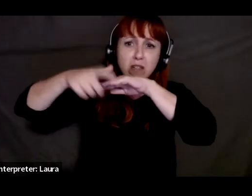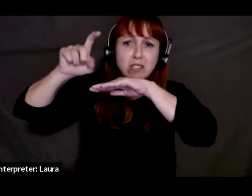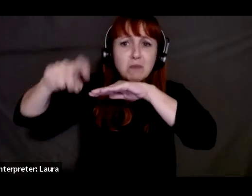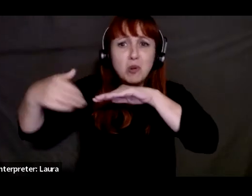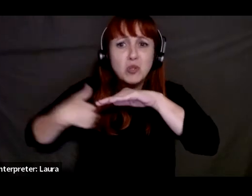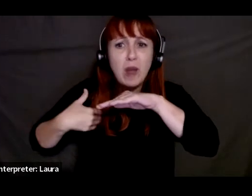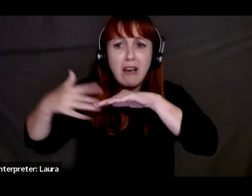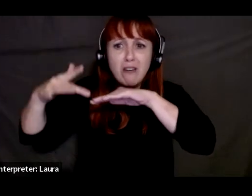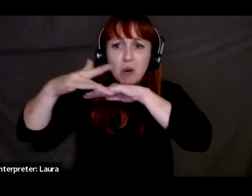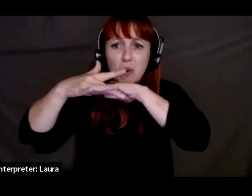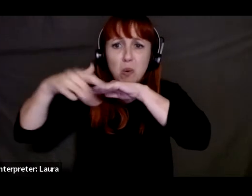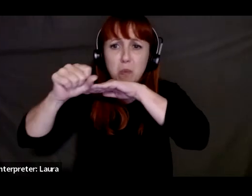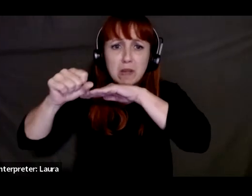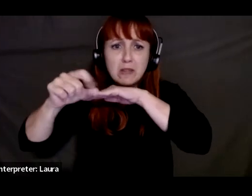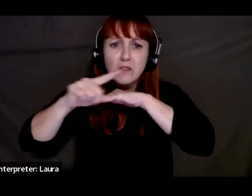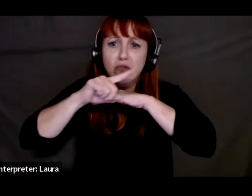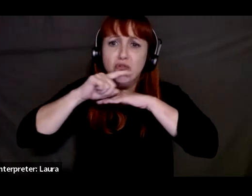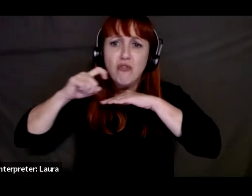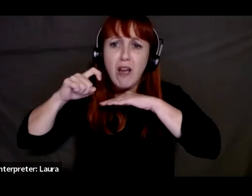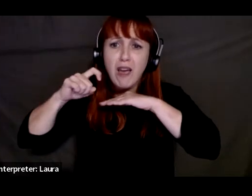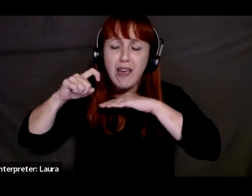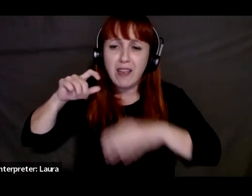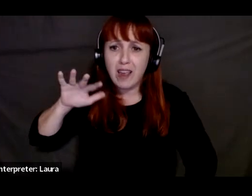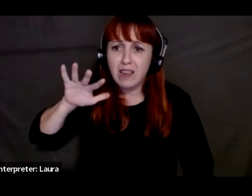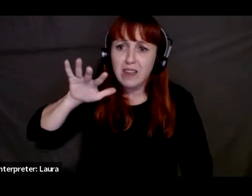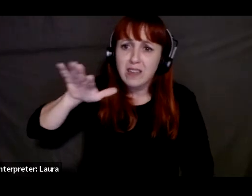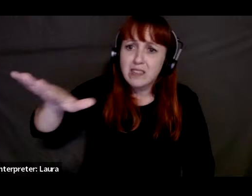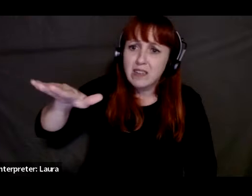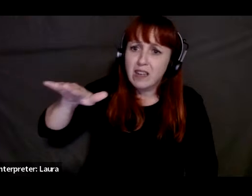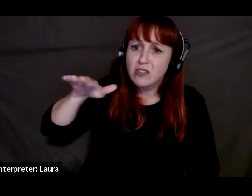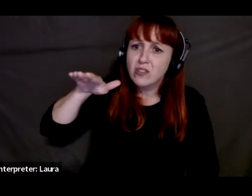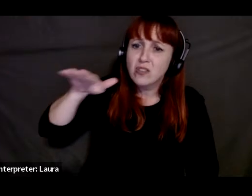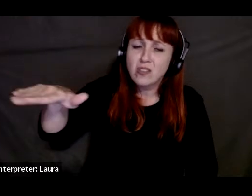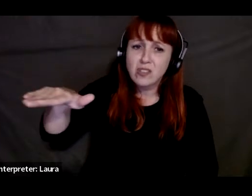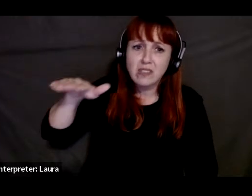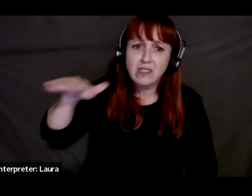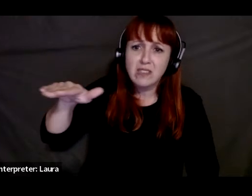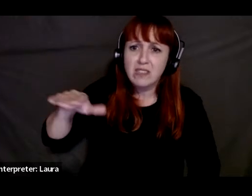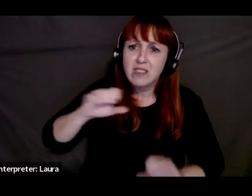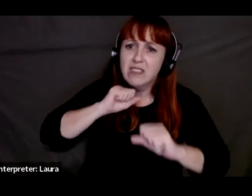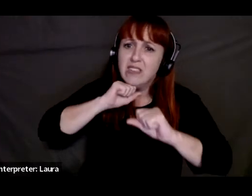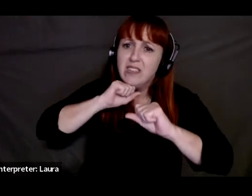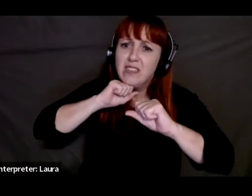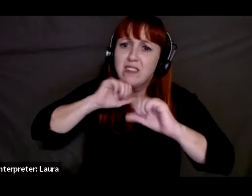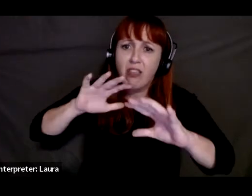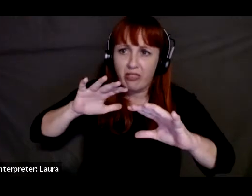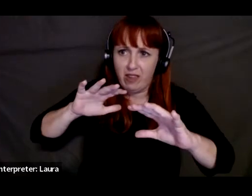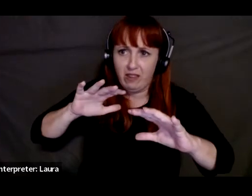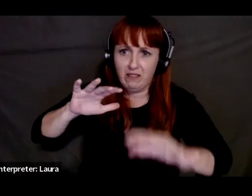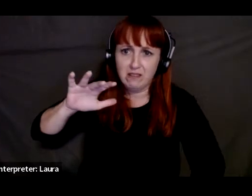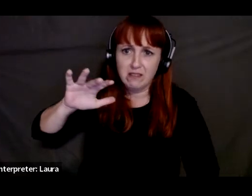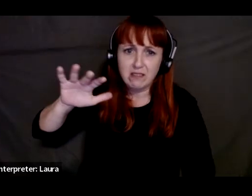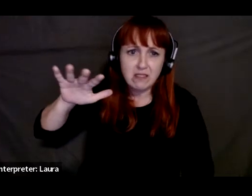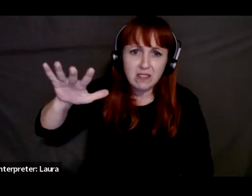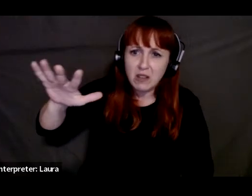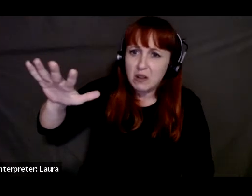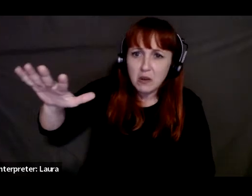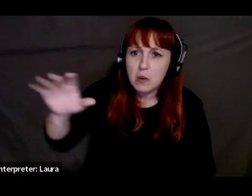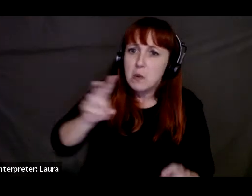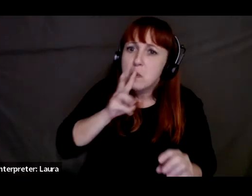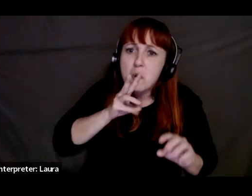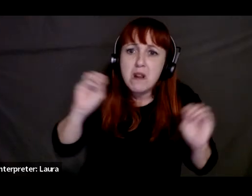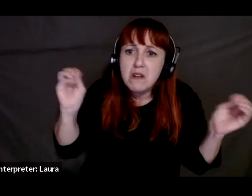there. And all my hands touched was nothing. No